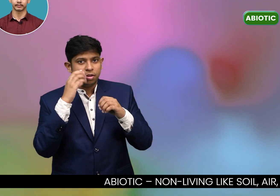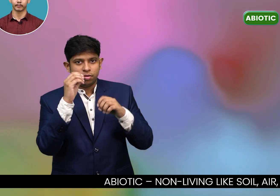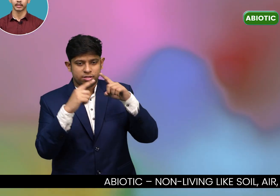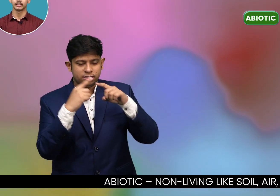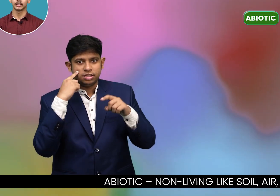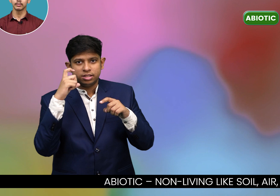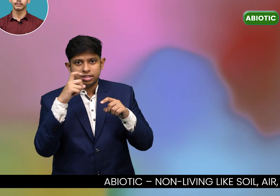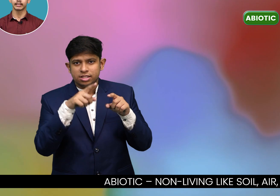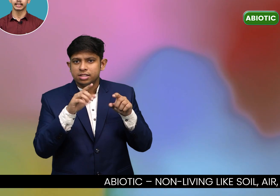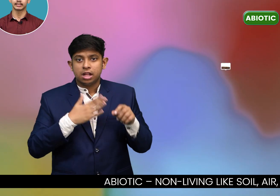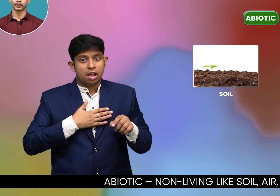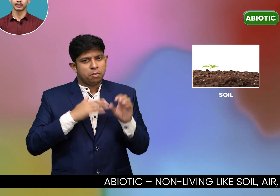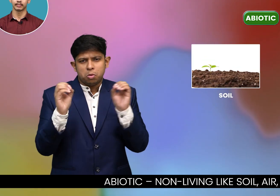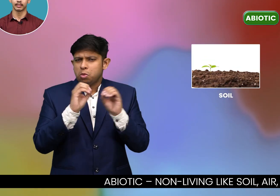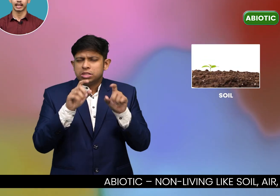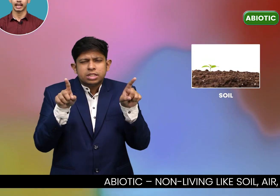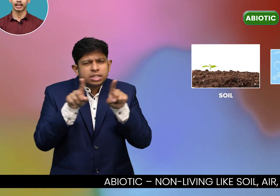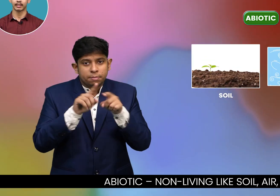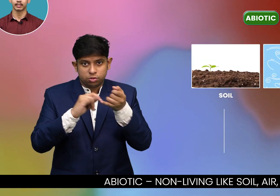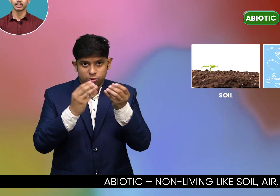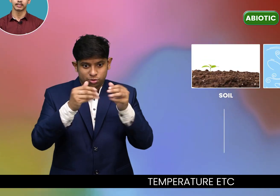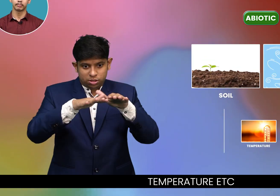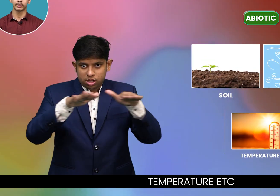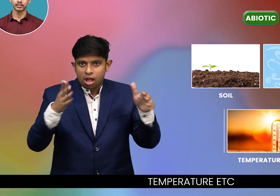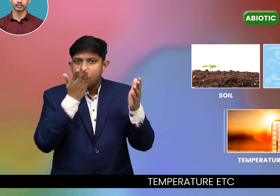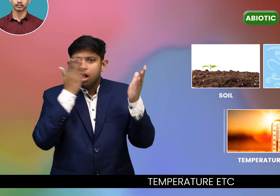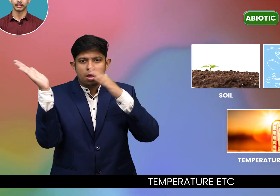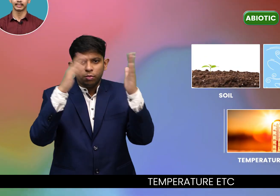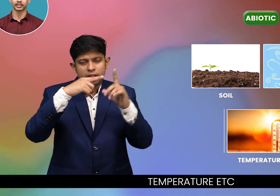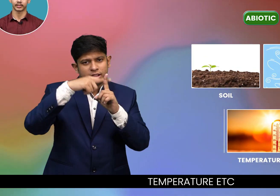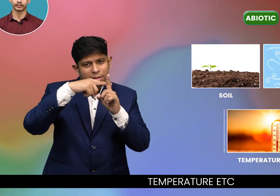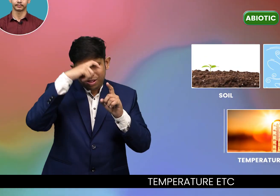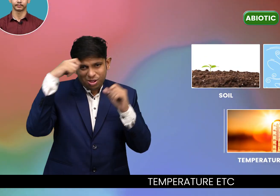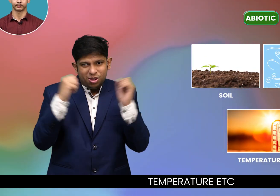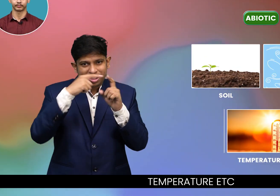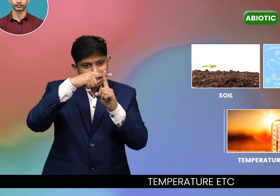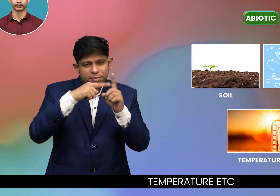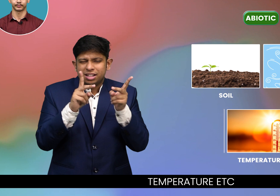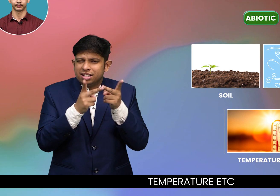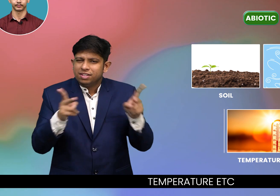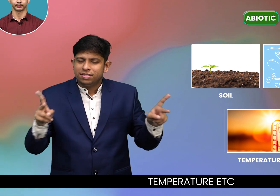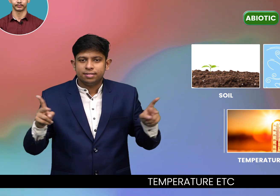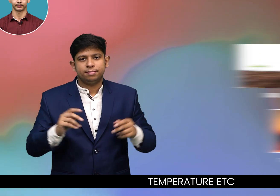Abiotic. Non-living like soil, air, temperature, etc.